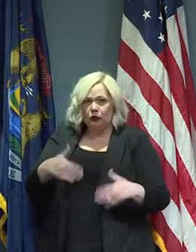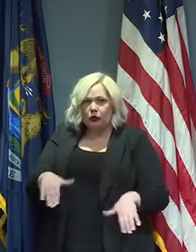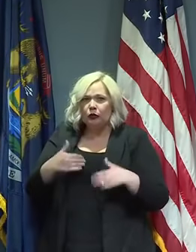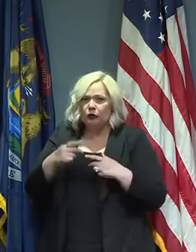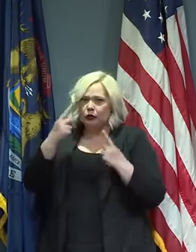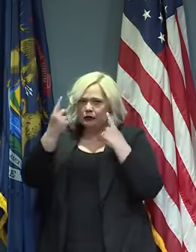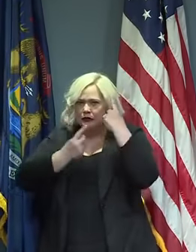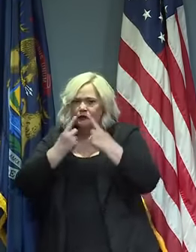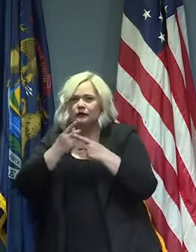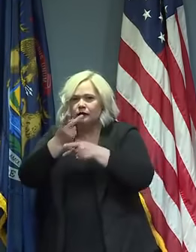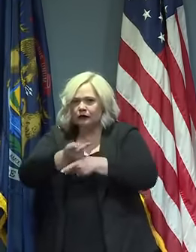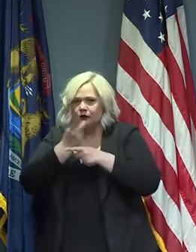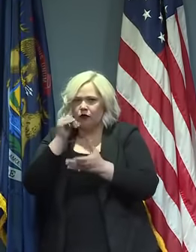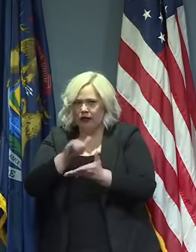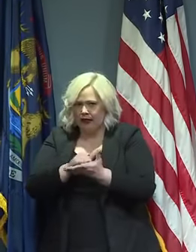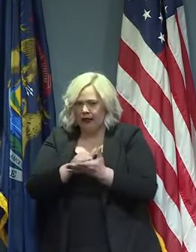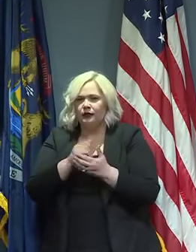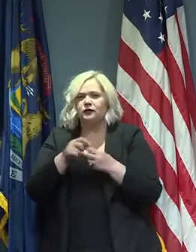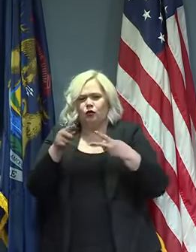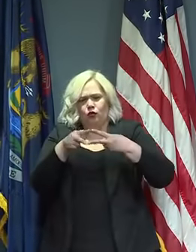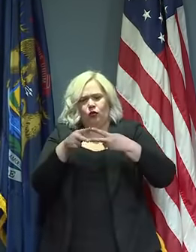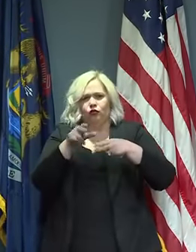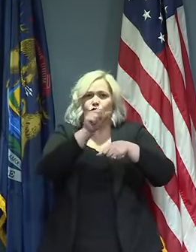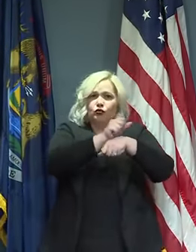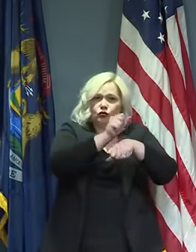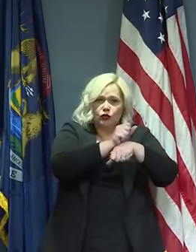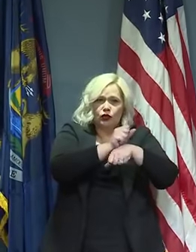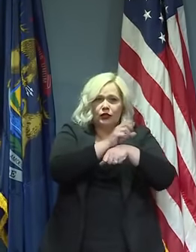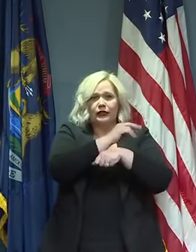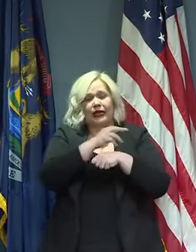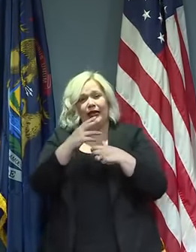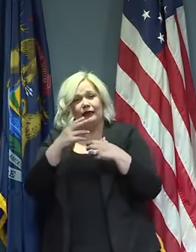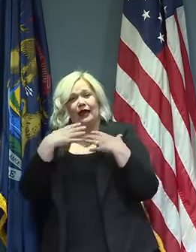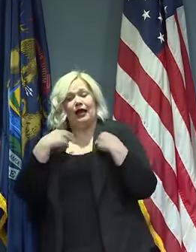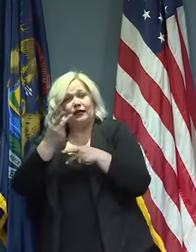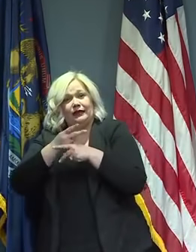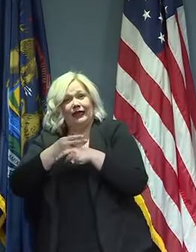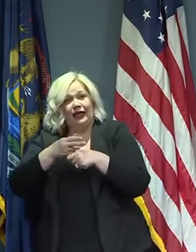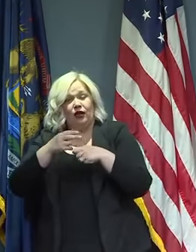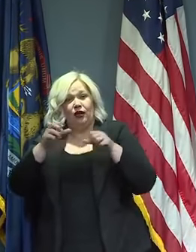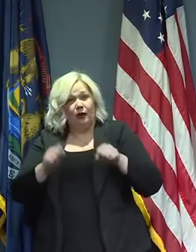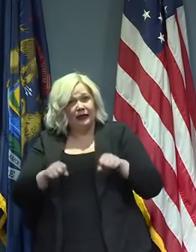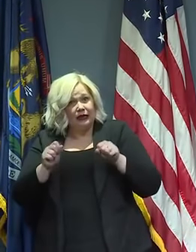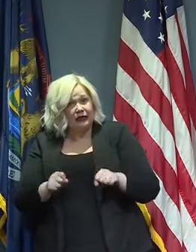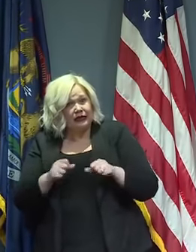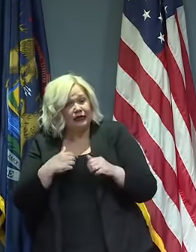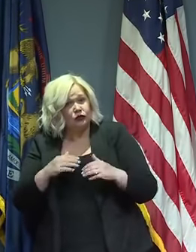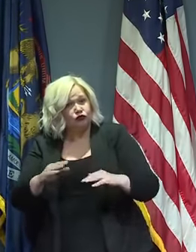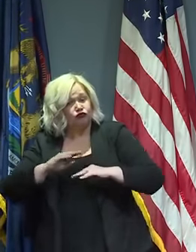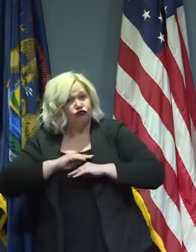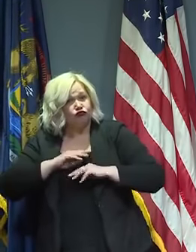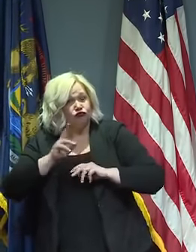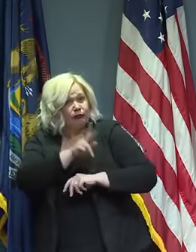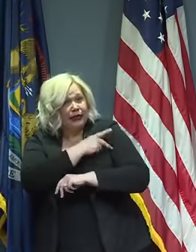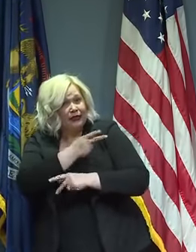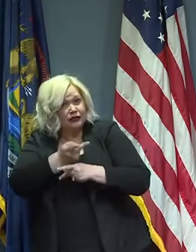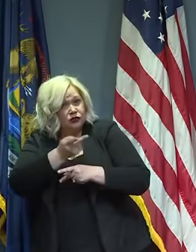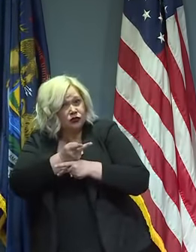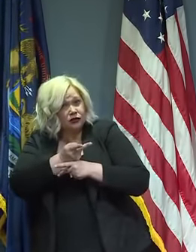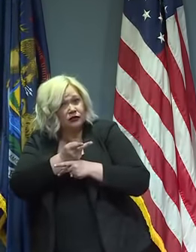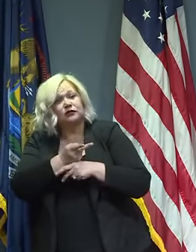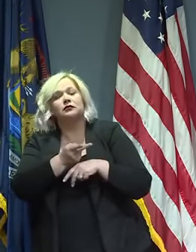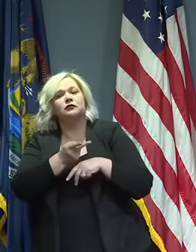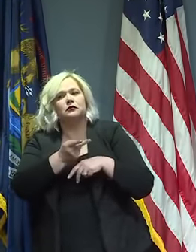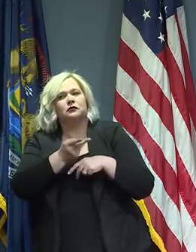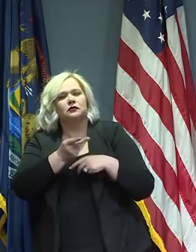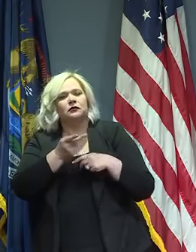healthcare considerations, healthcare capacity, were merged to define the 8 regions you see on the graphic. We'll